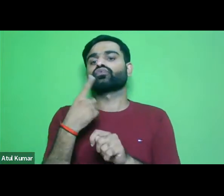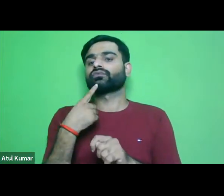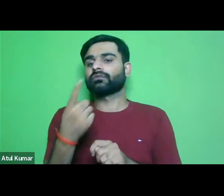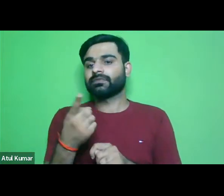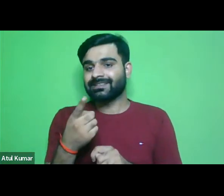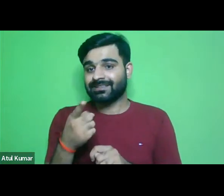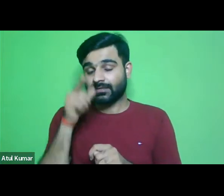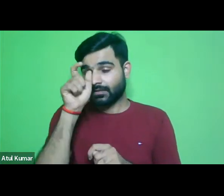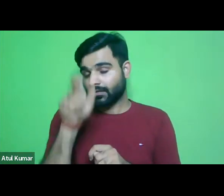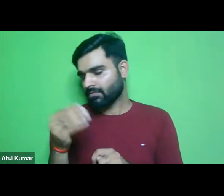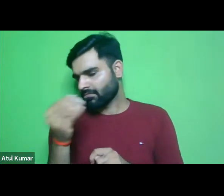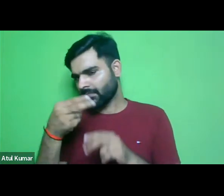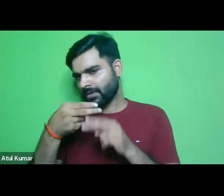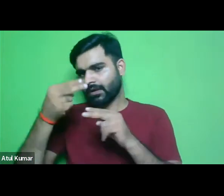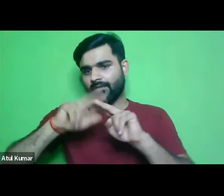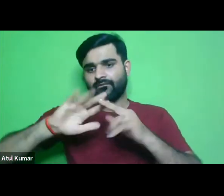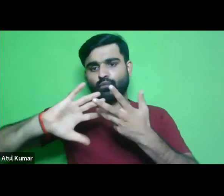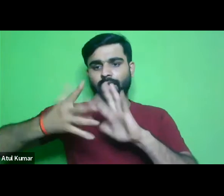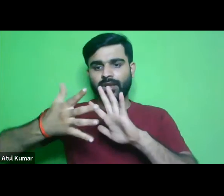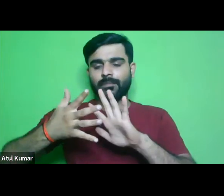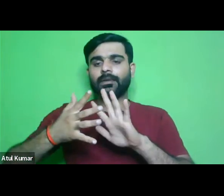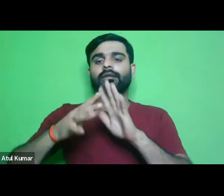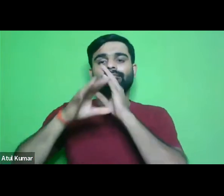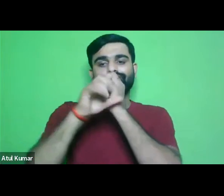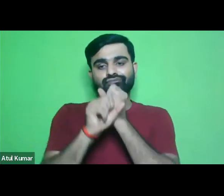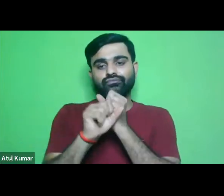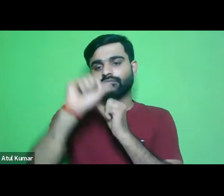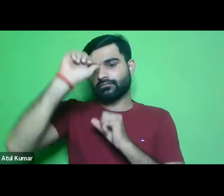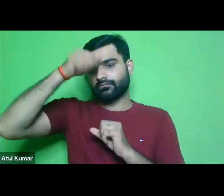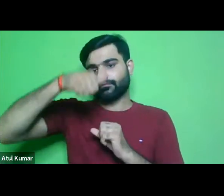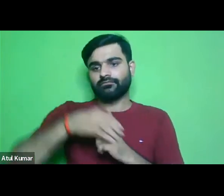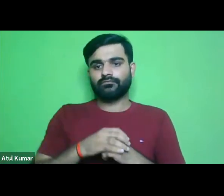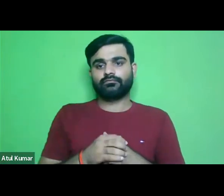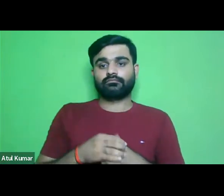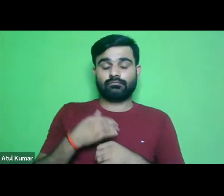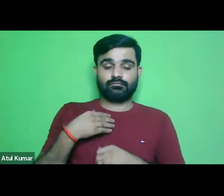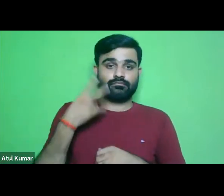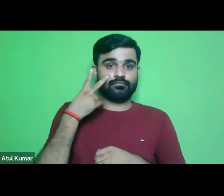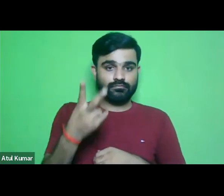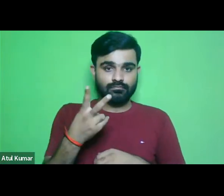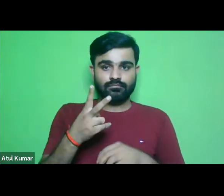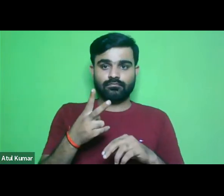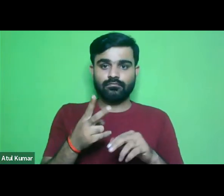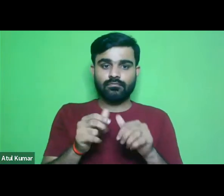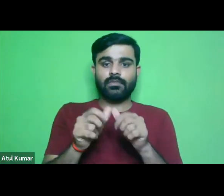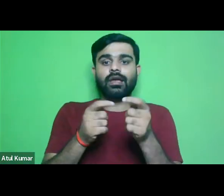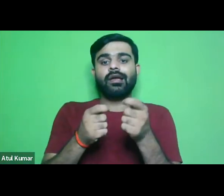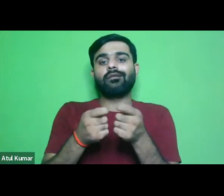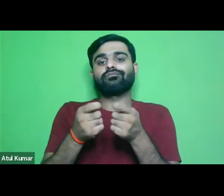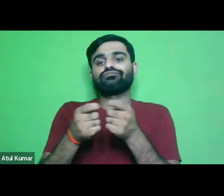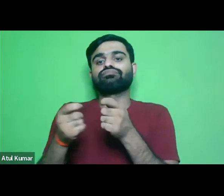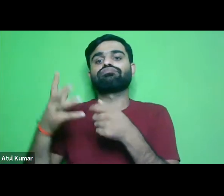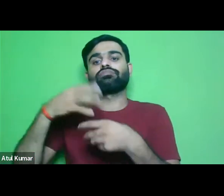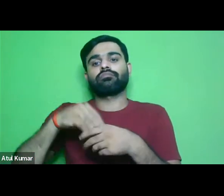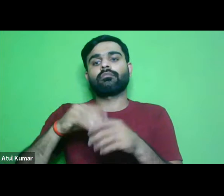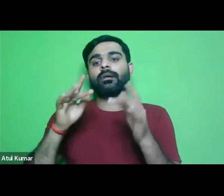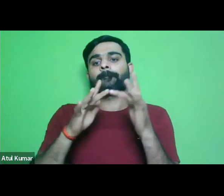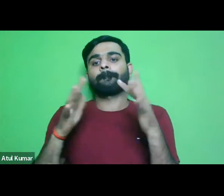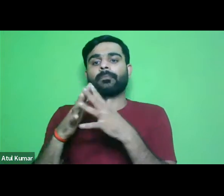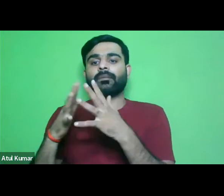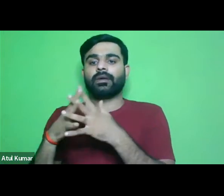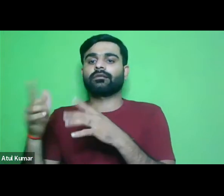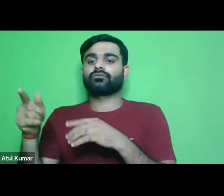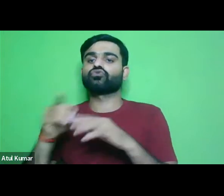there is something called a fundamental right to privacy in India. And everything that's emanated alongside that and around that, whether it's